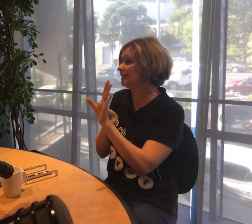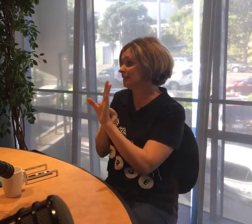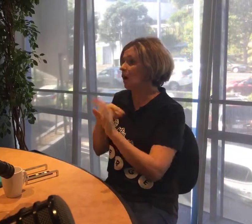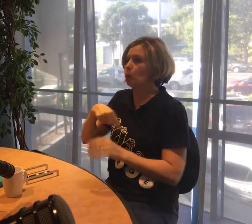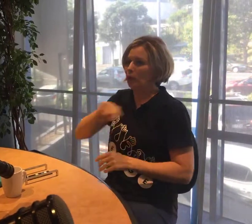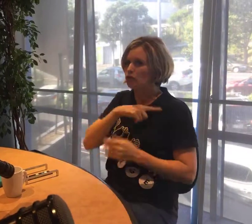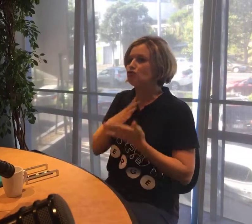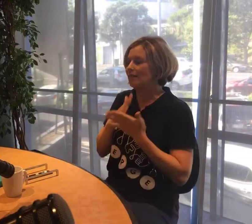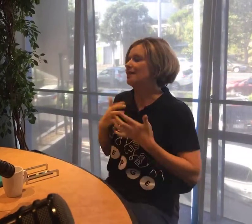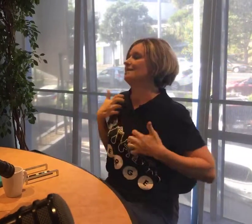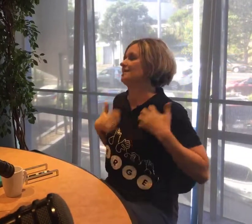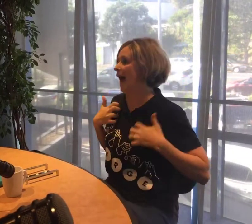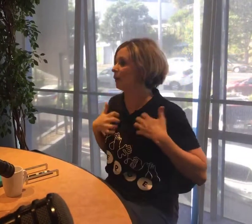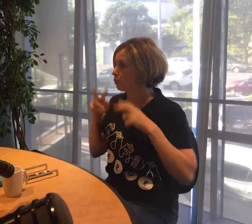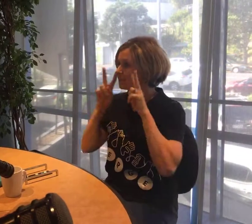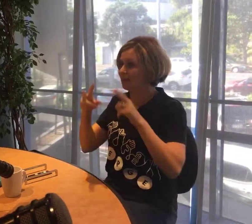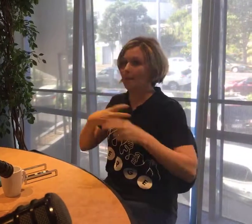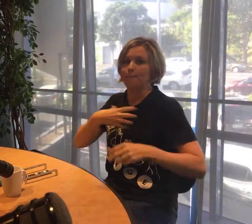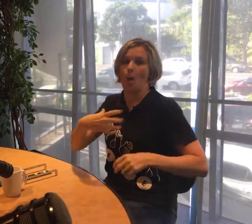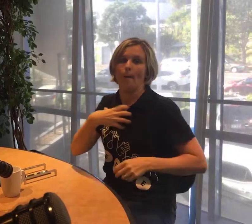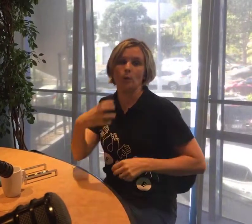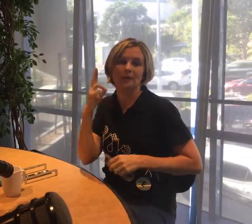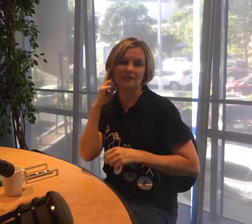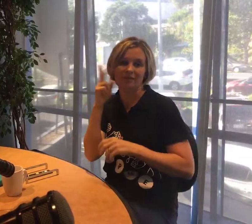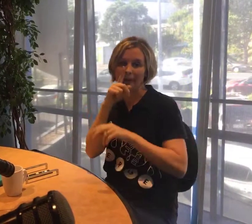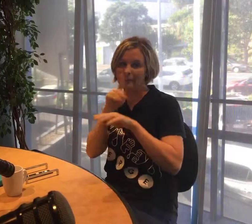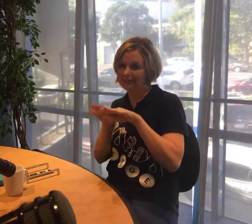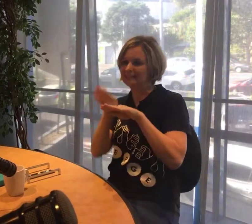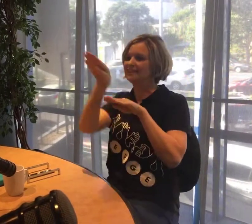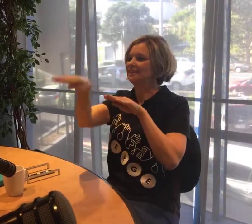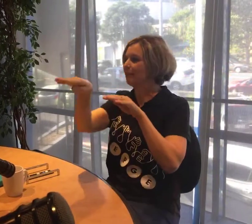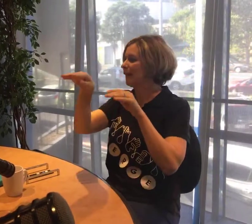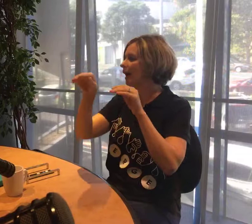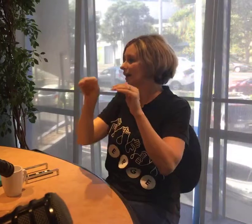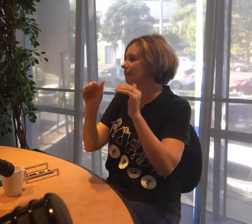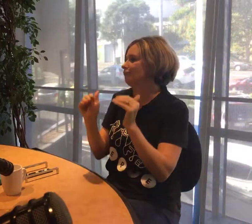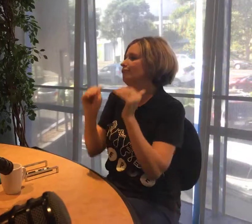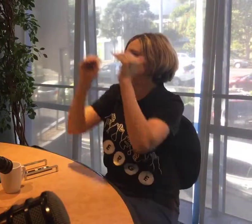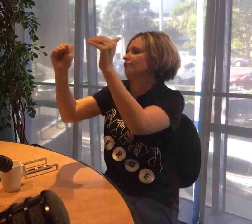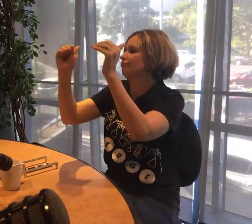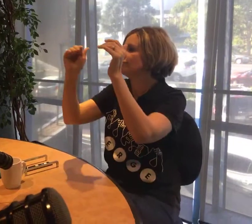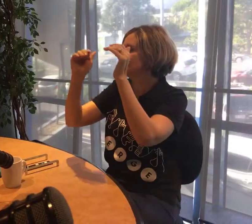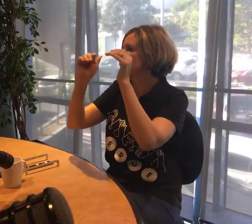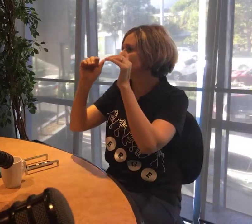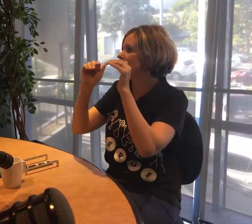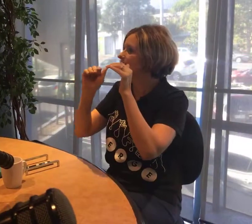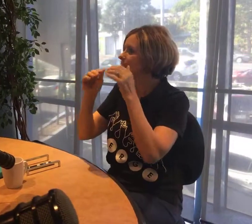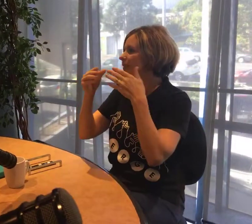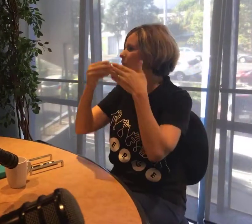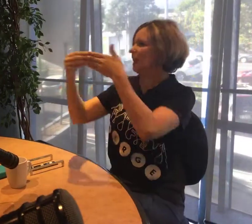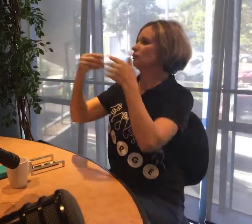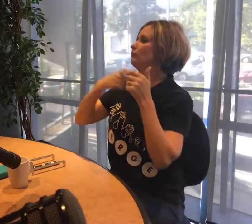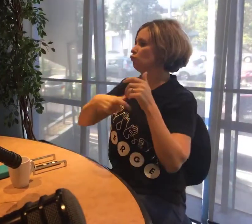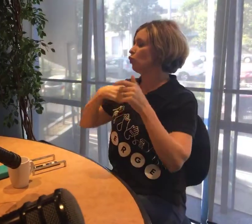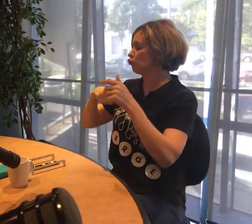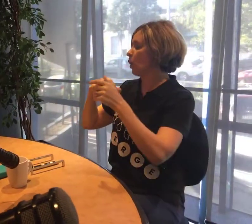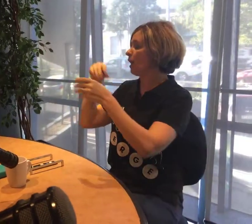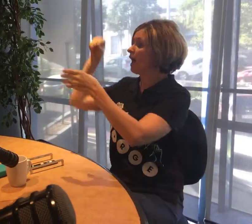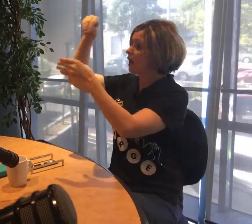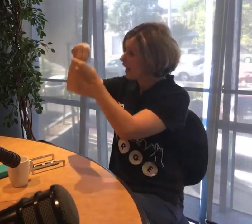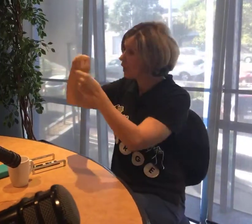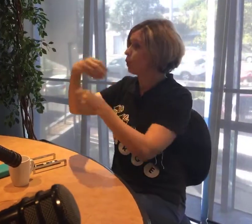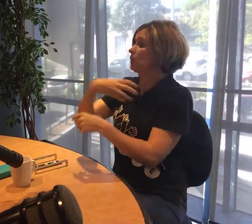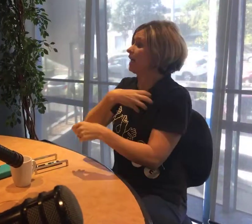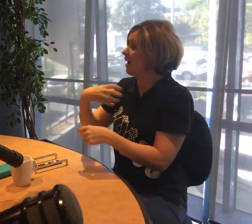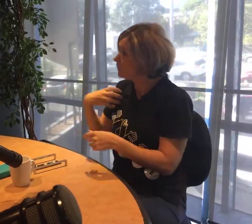has evolved. Things have really changed over the last few years, and we're really, really excited to see a lot more deaf people just raising their bar and